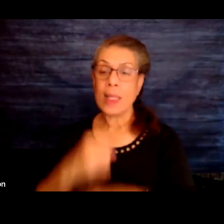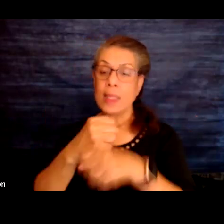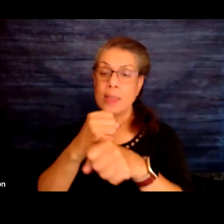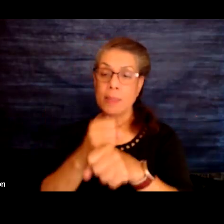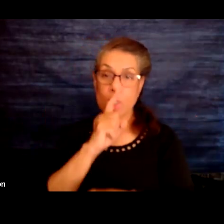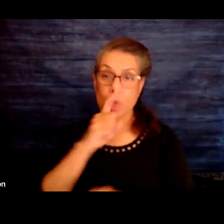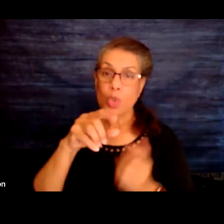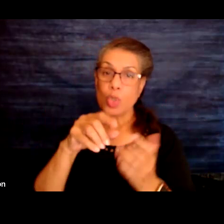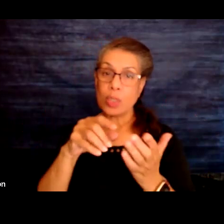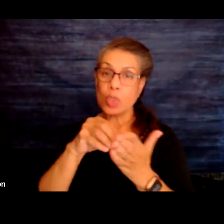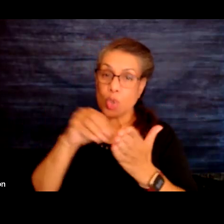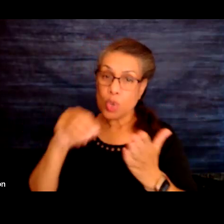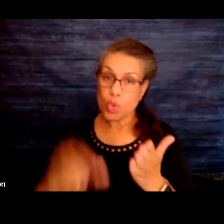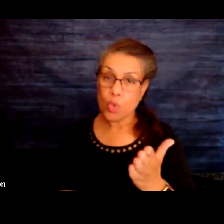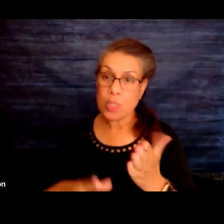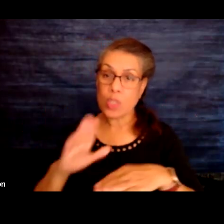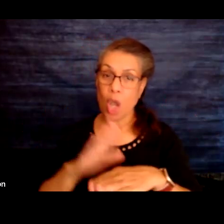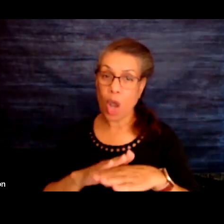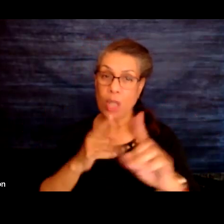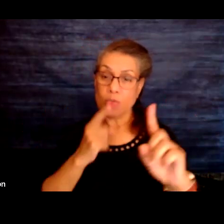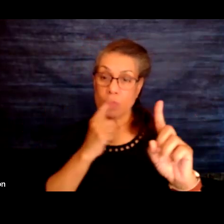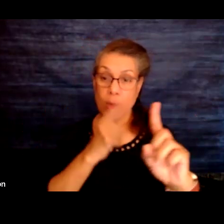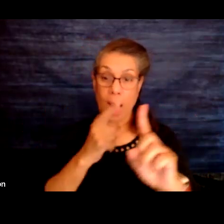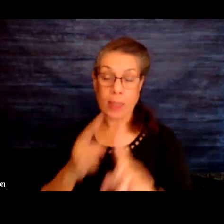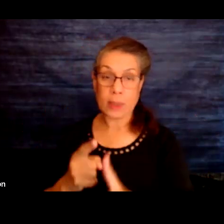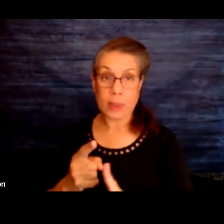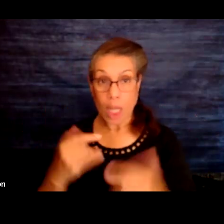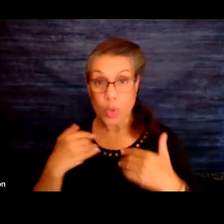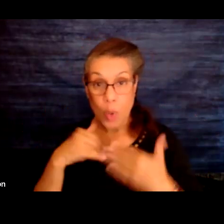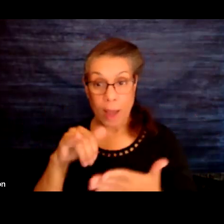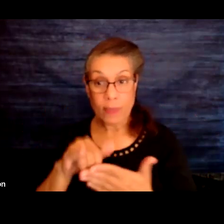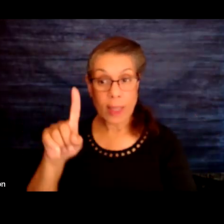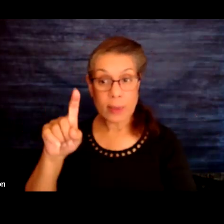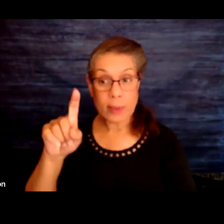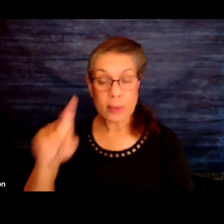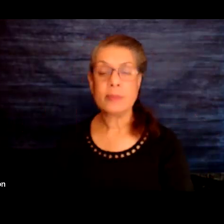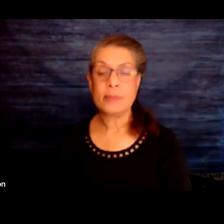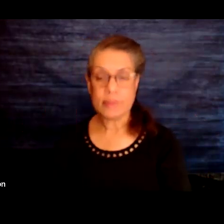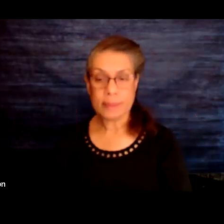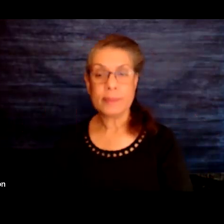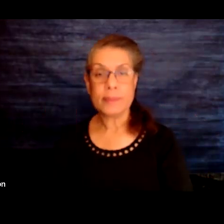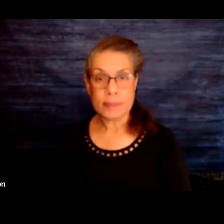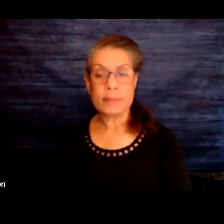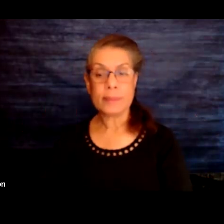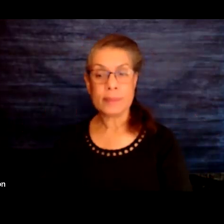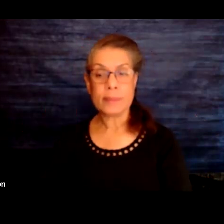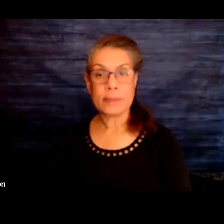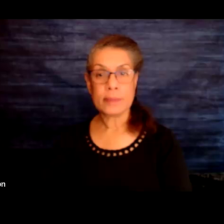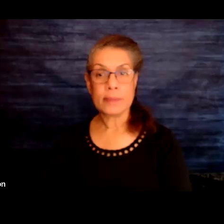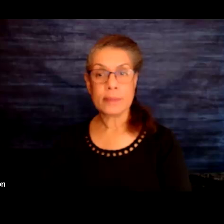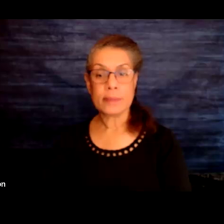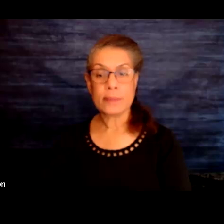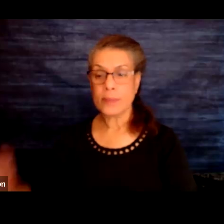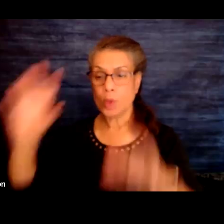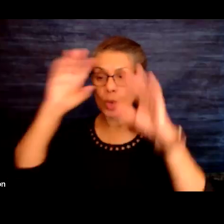on track. I Yeah. don't know if those are conversations you're having, but No, it's a that's great, right. question, right? And I think that